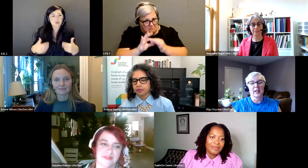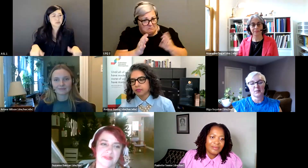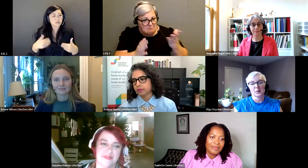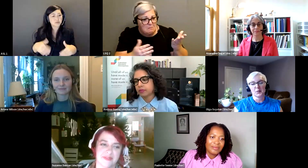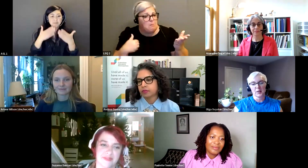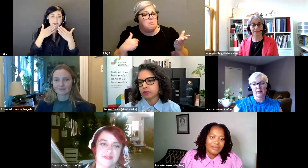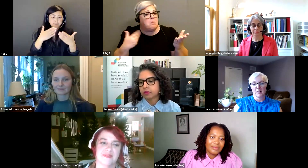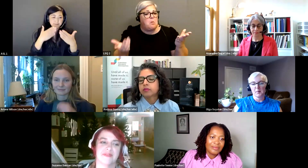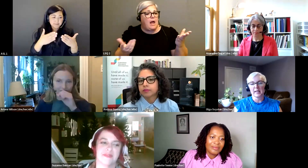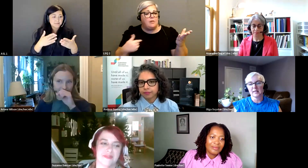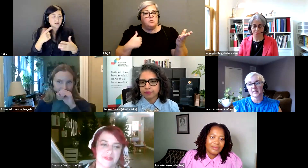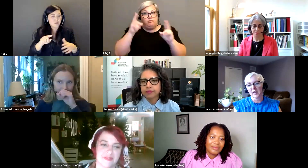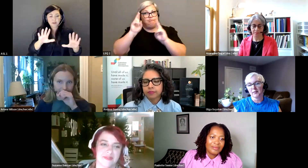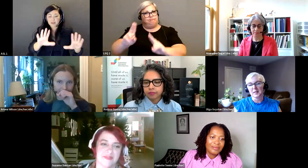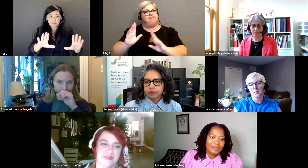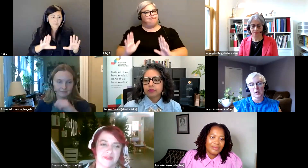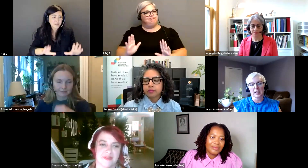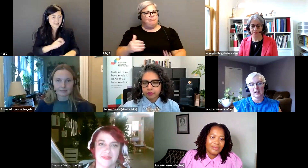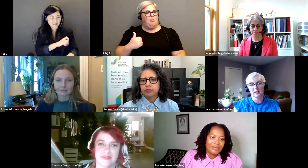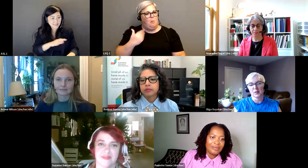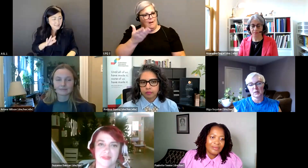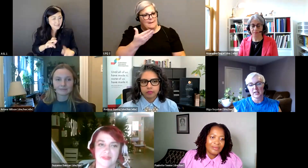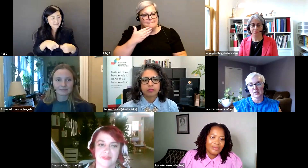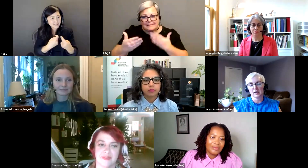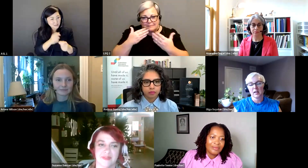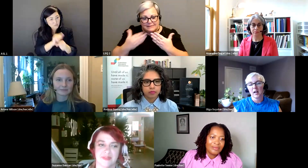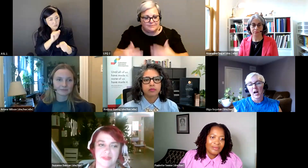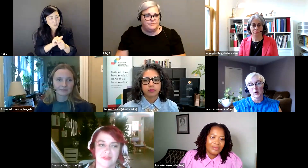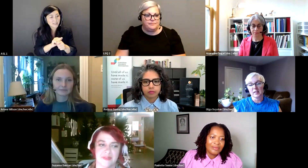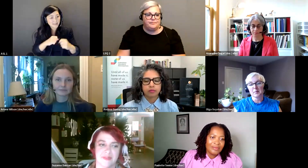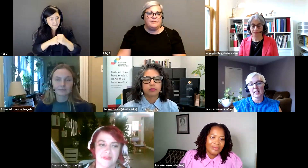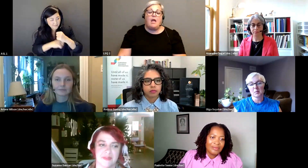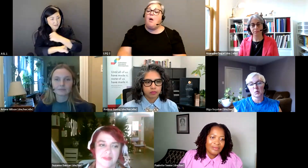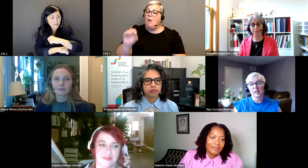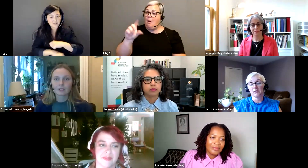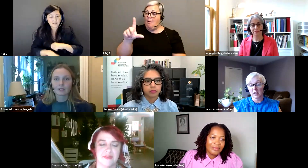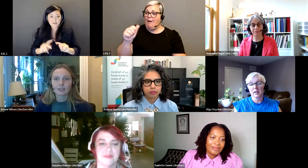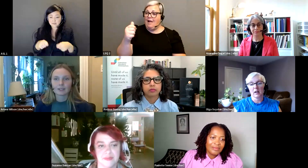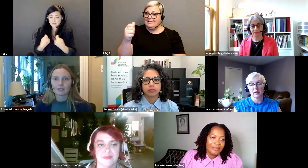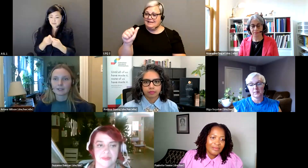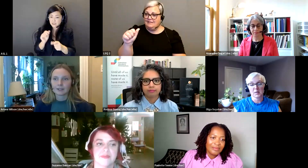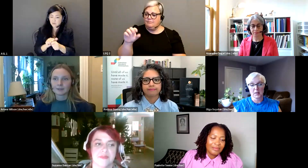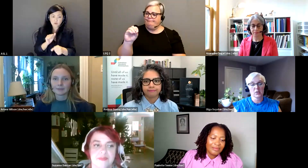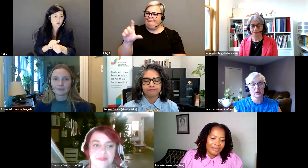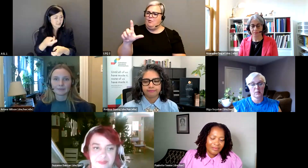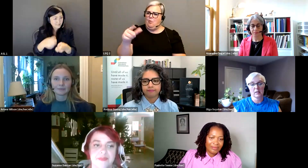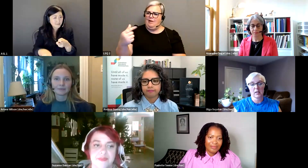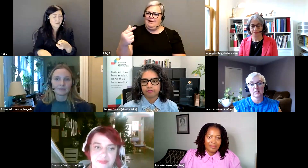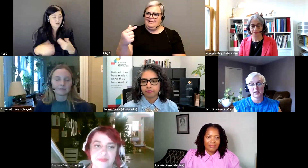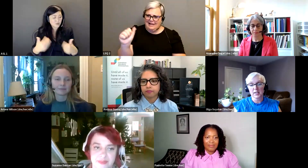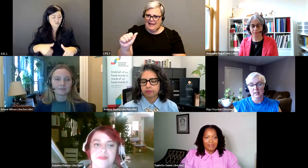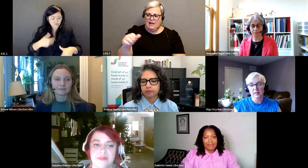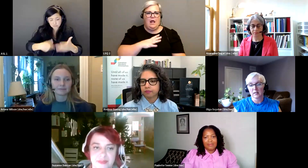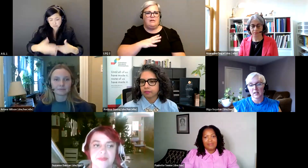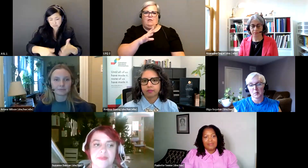very grateful to have an amazing staff team working at the foundation. Our team has been working very hard, especially over the